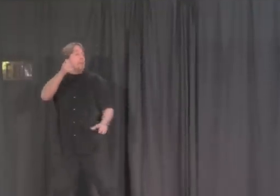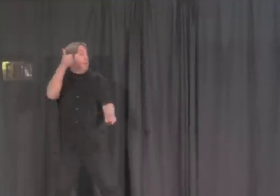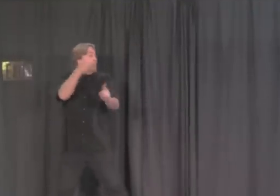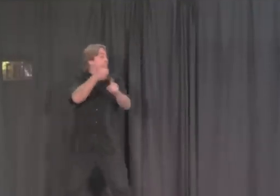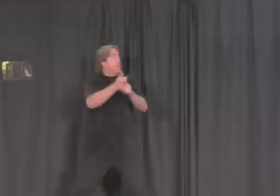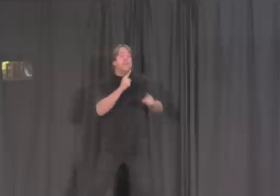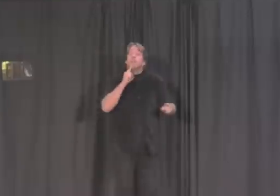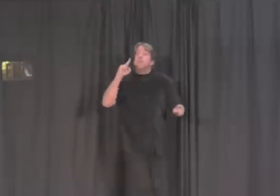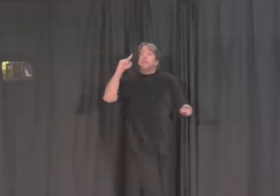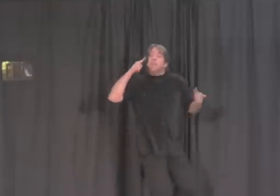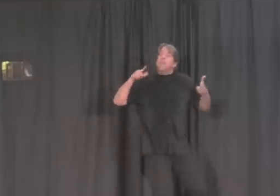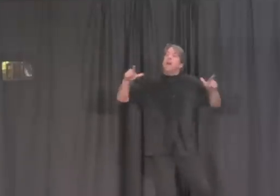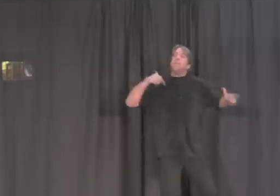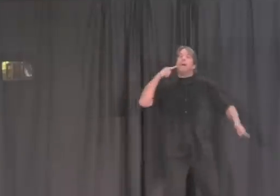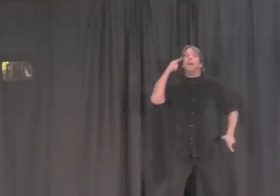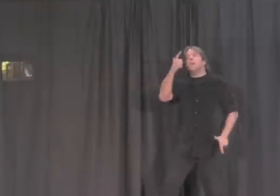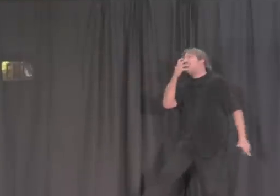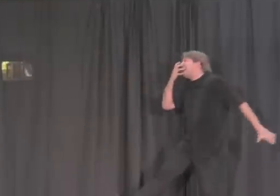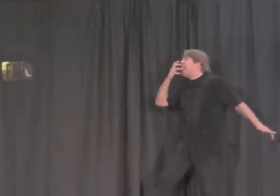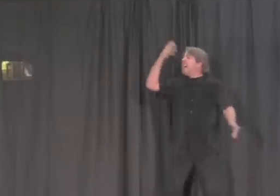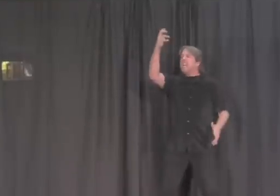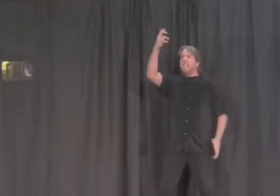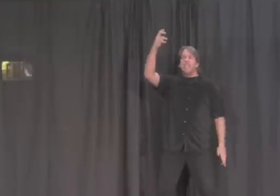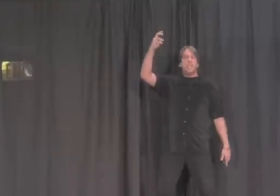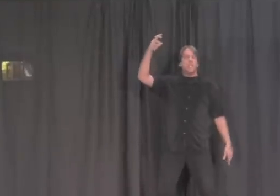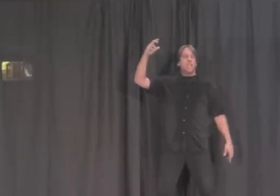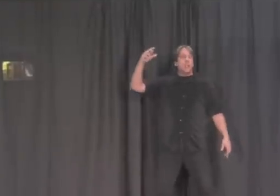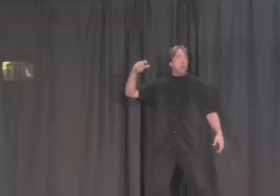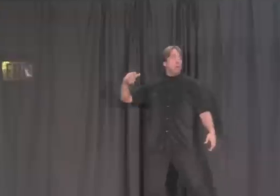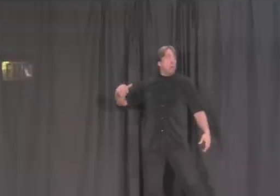My favorite group, if you are a deaf person, let me hear you.